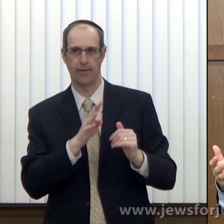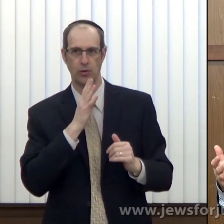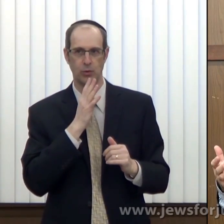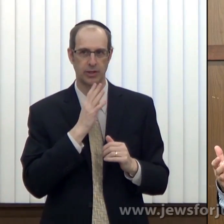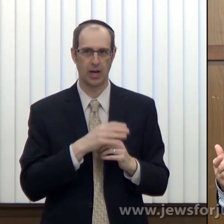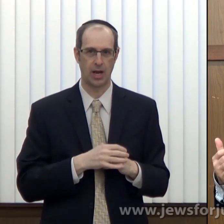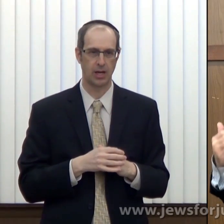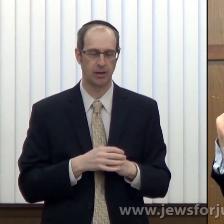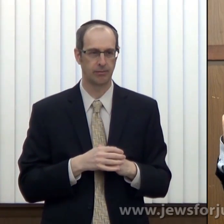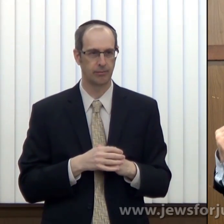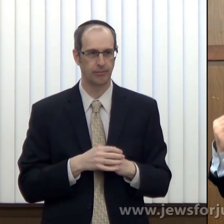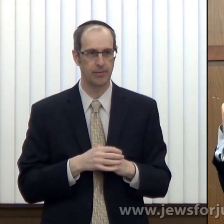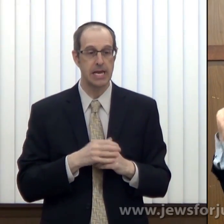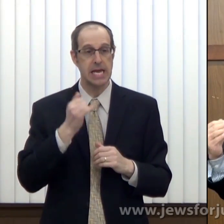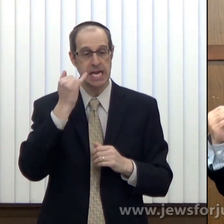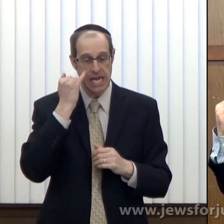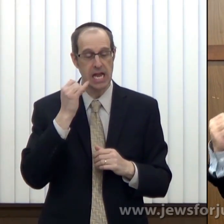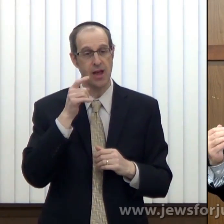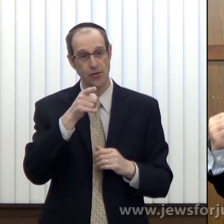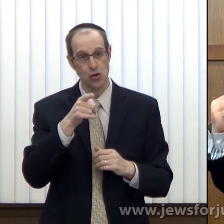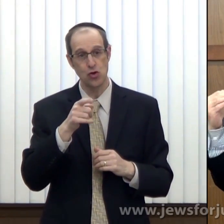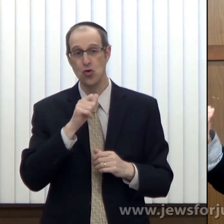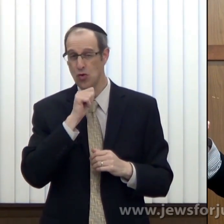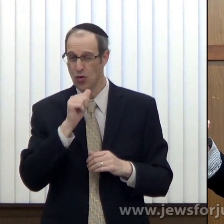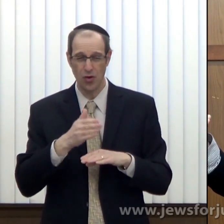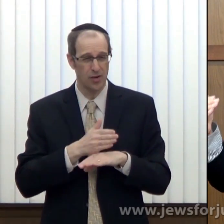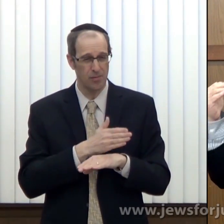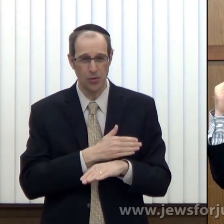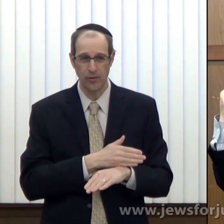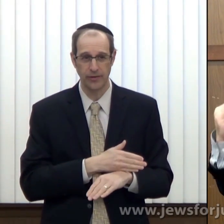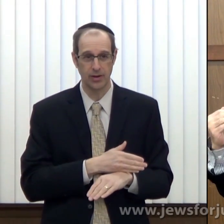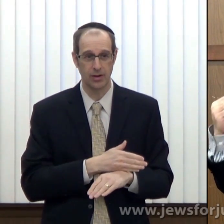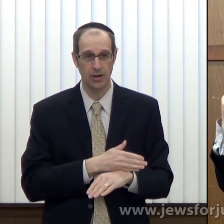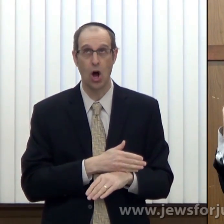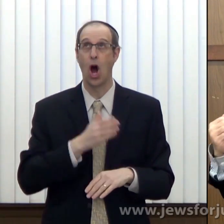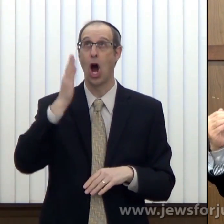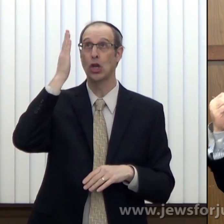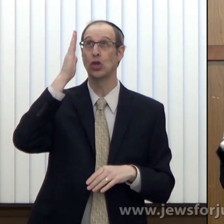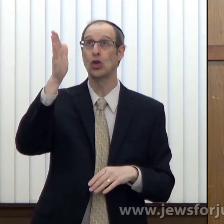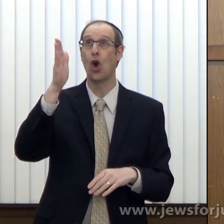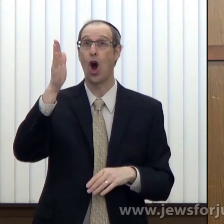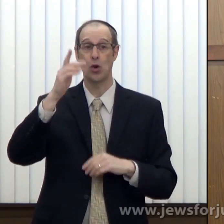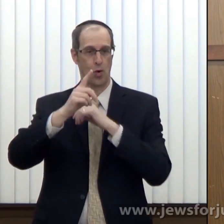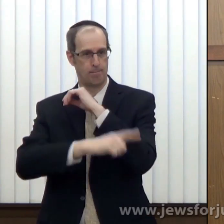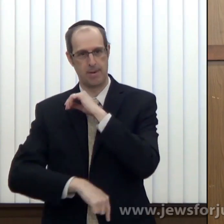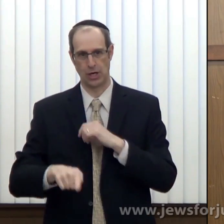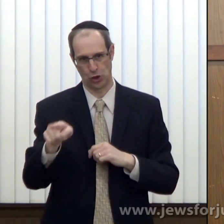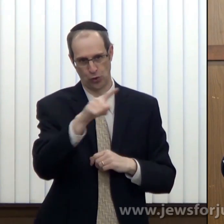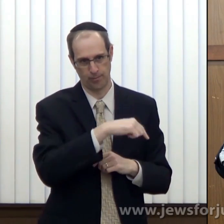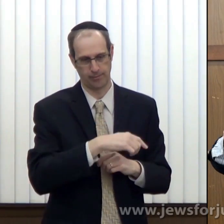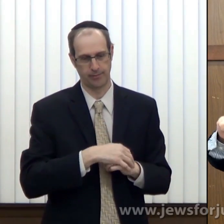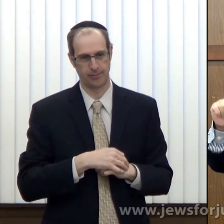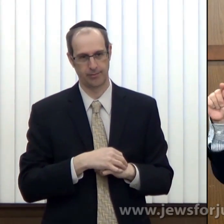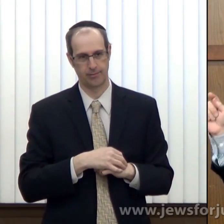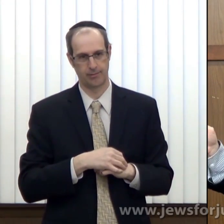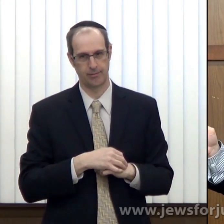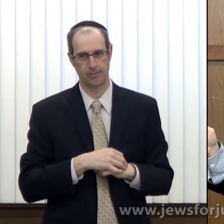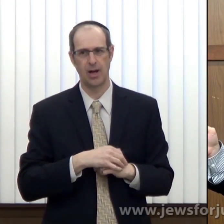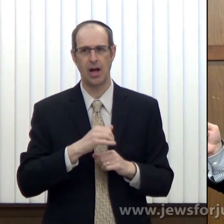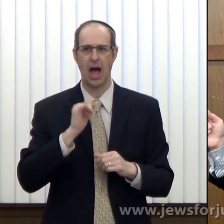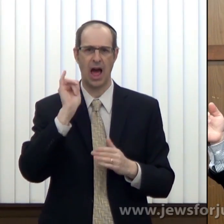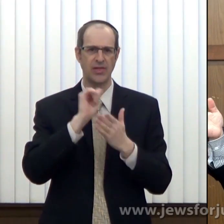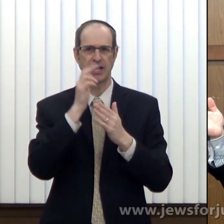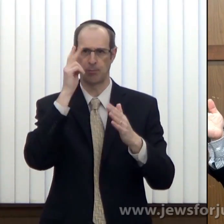Jewish people, if you don't improve, God will punish you. That's a